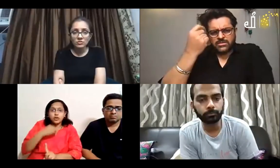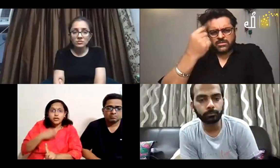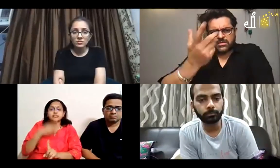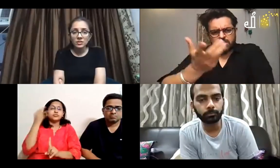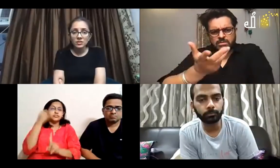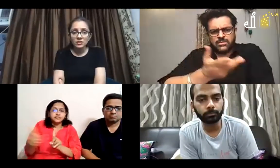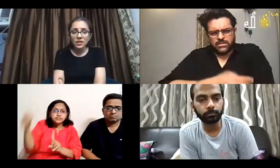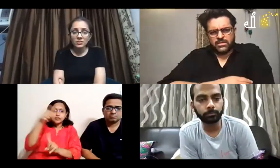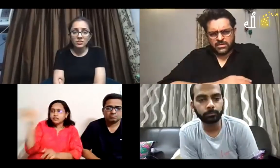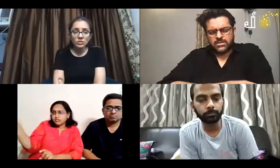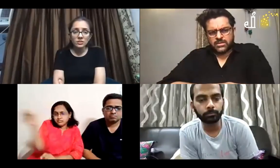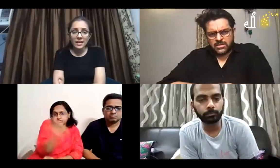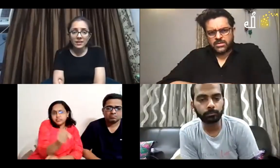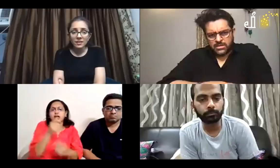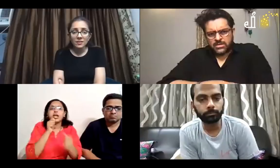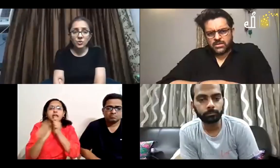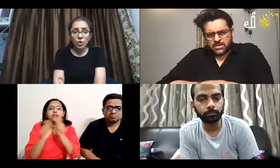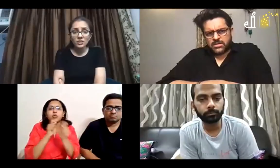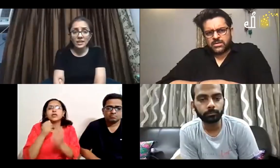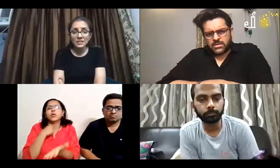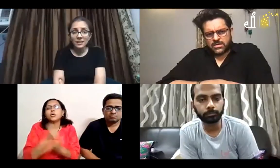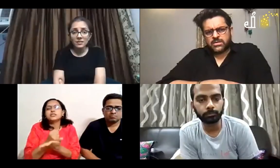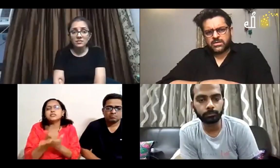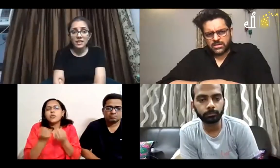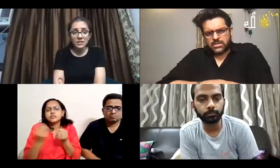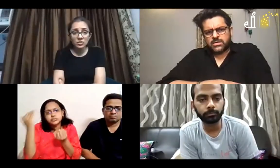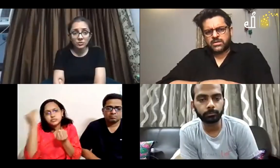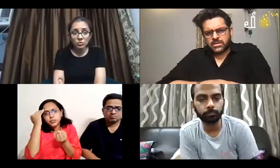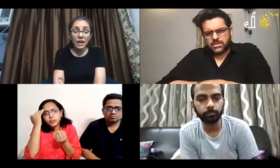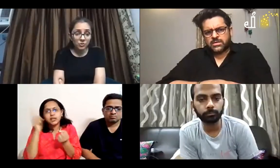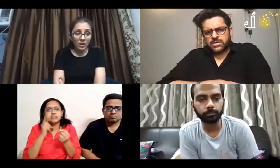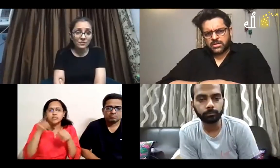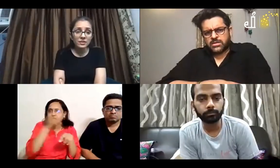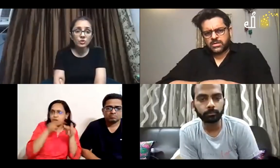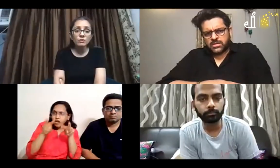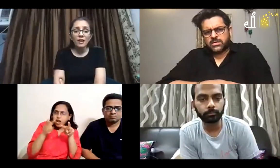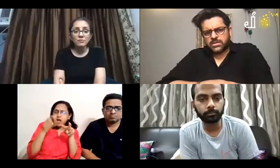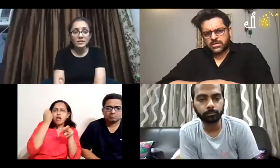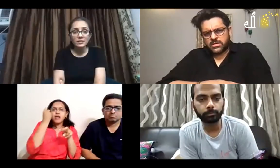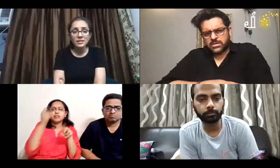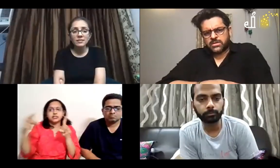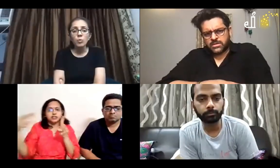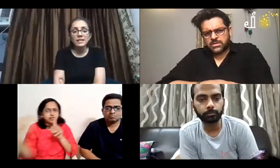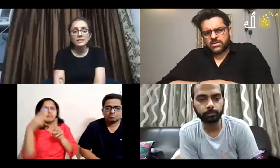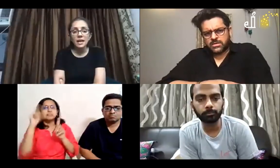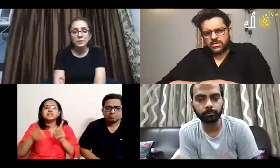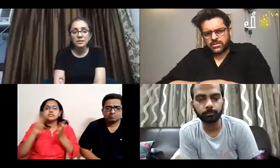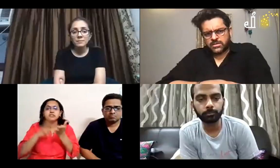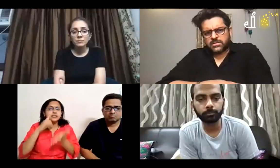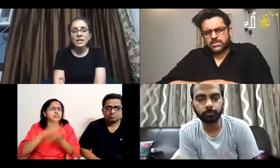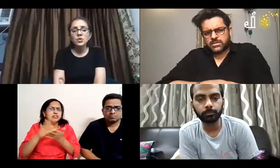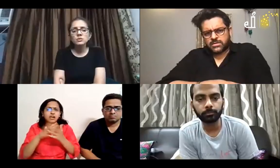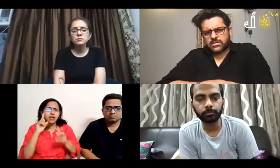NIHH. Yeah, the doctor there, doctor head there, their interview, we have to have their interview, we have to understand that why this